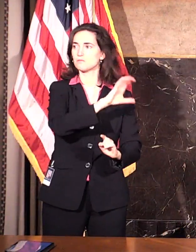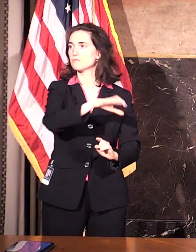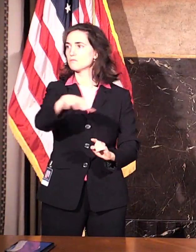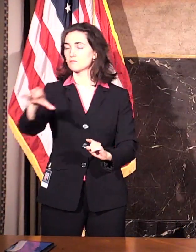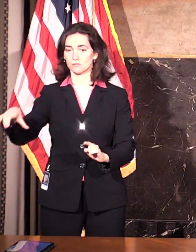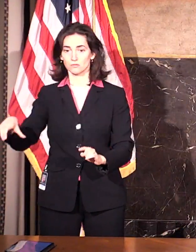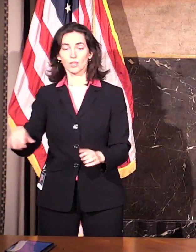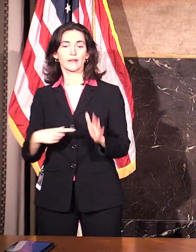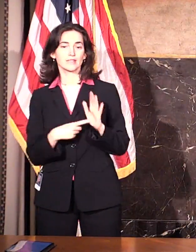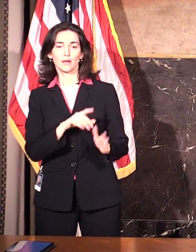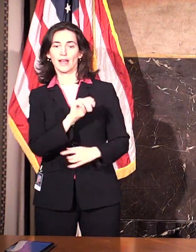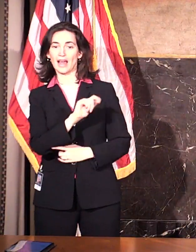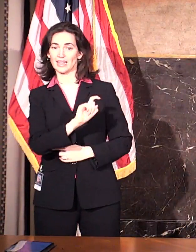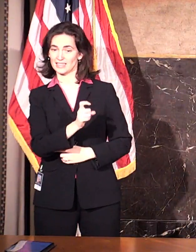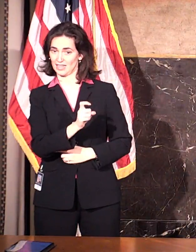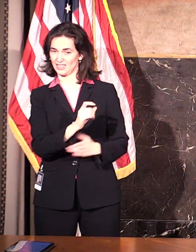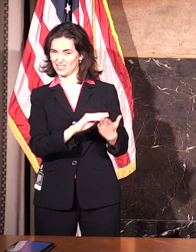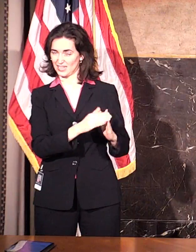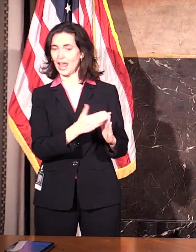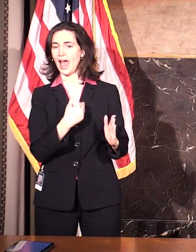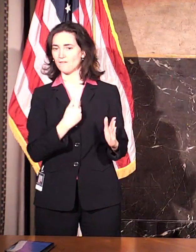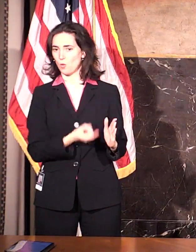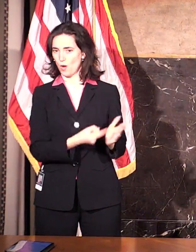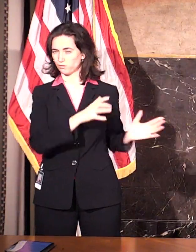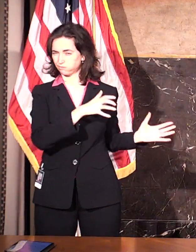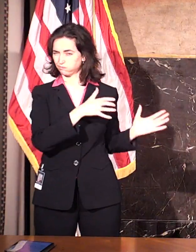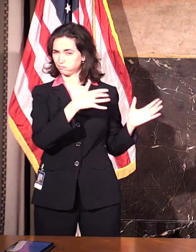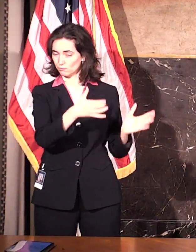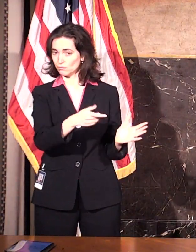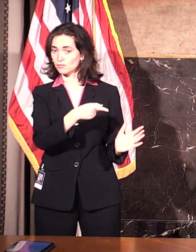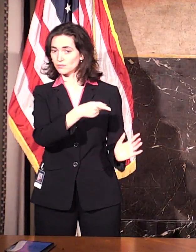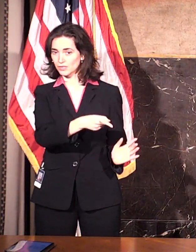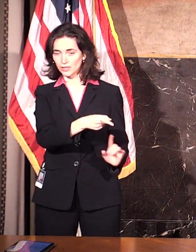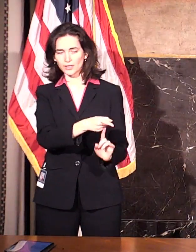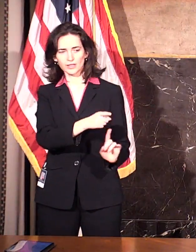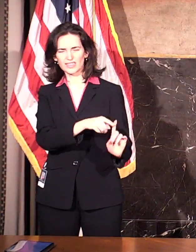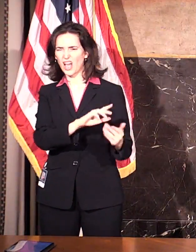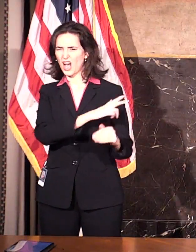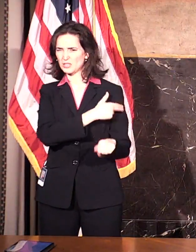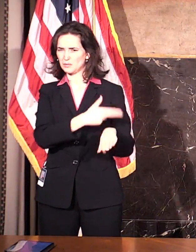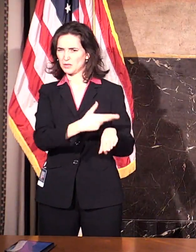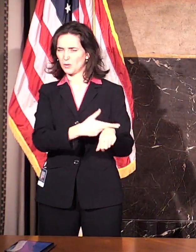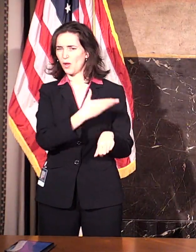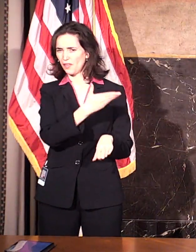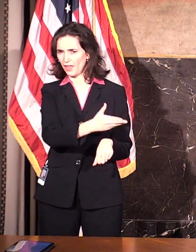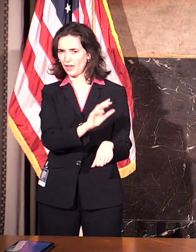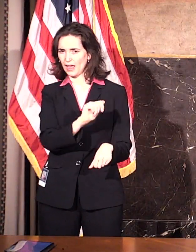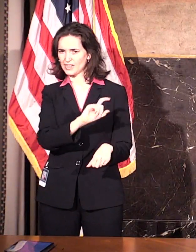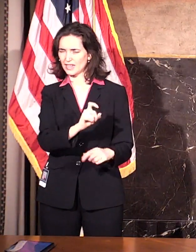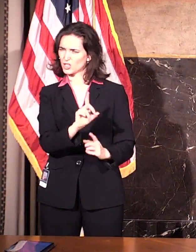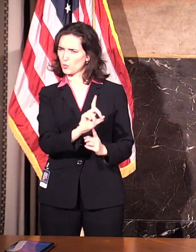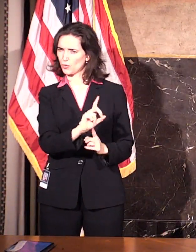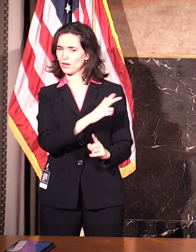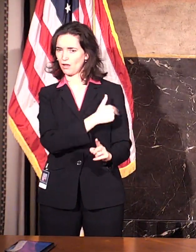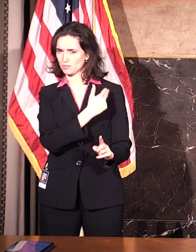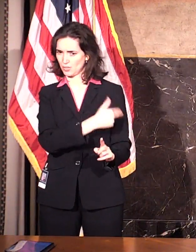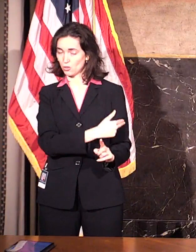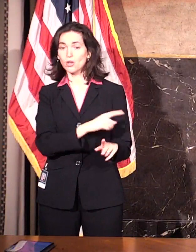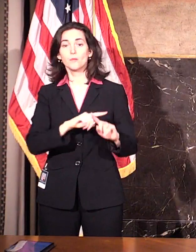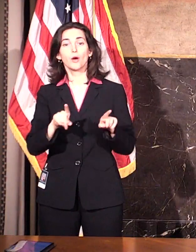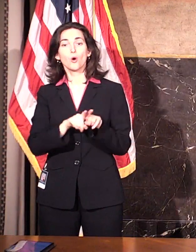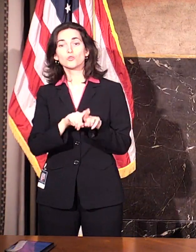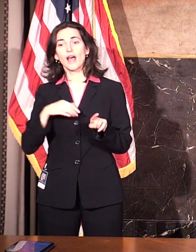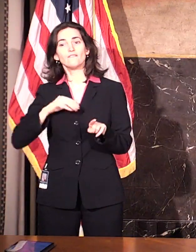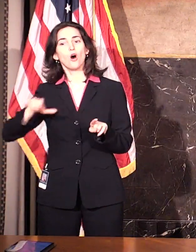in Alexandria right now at the Caprini Hospital, but we also have several that are headed